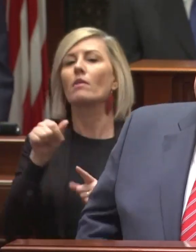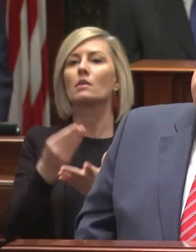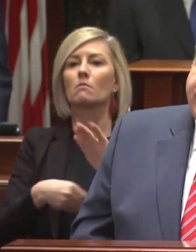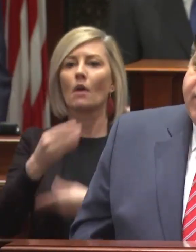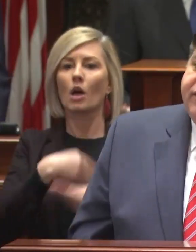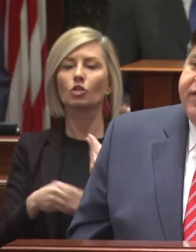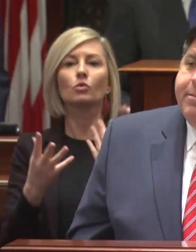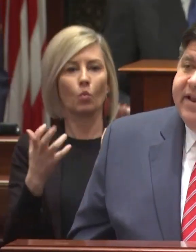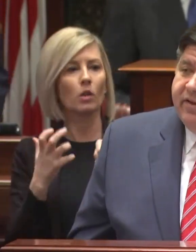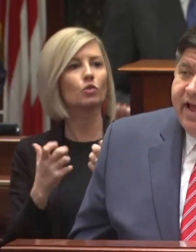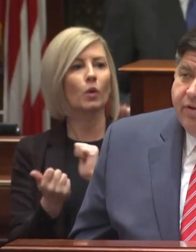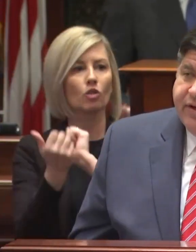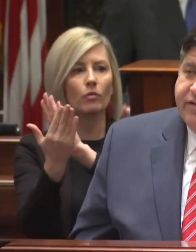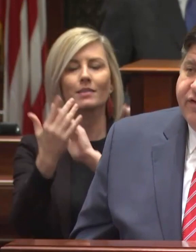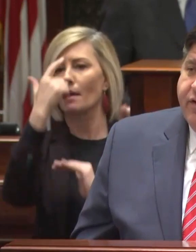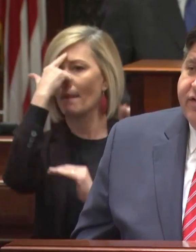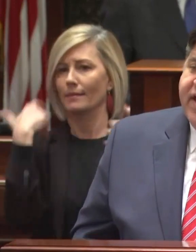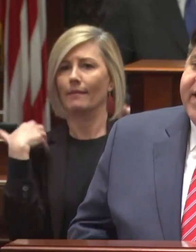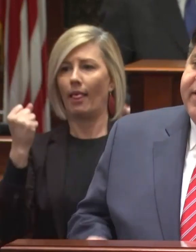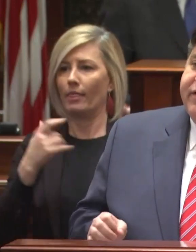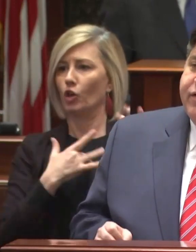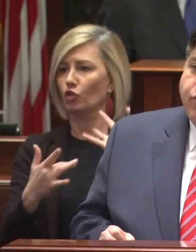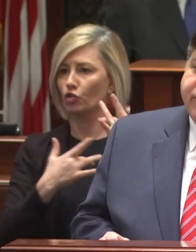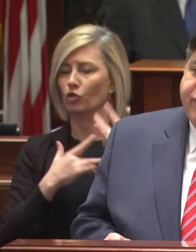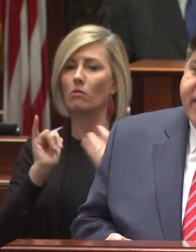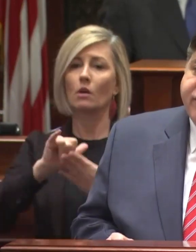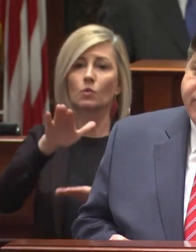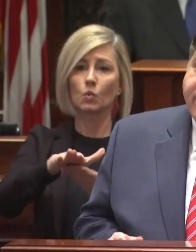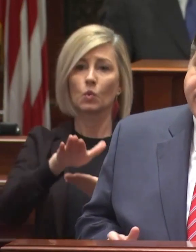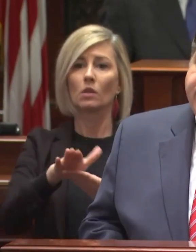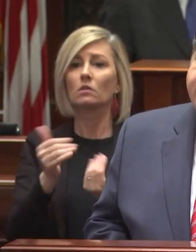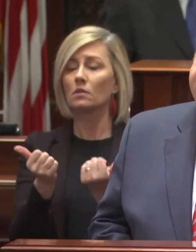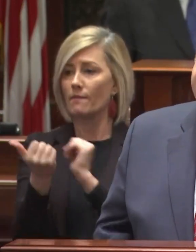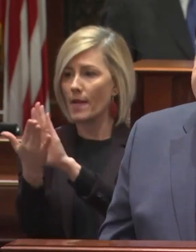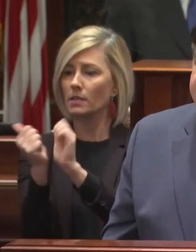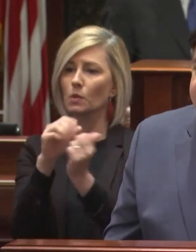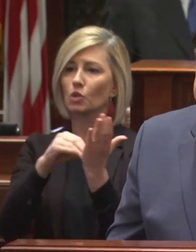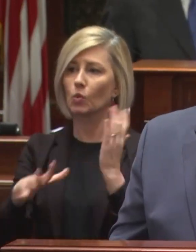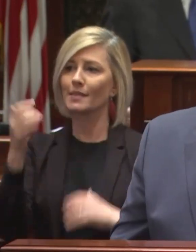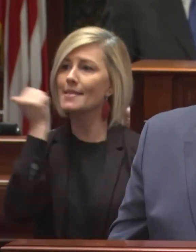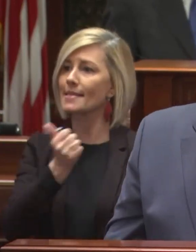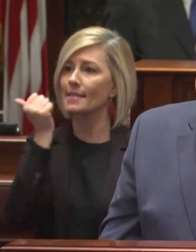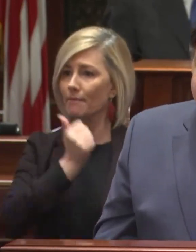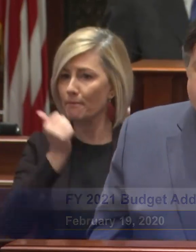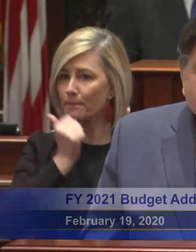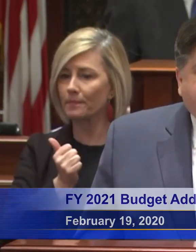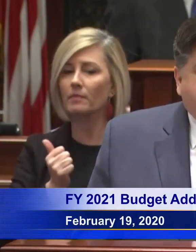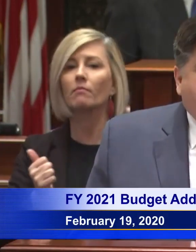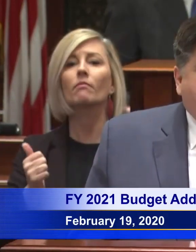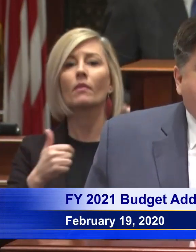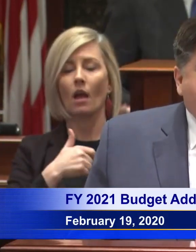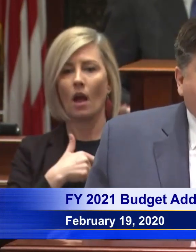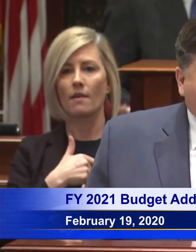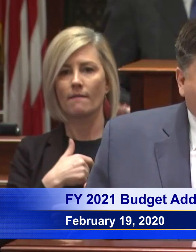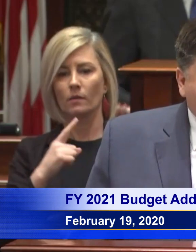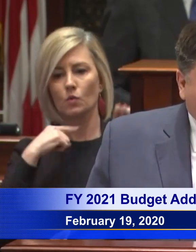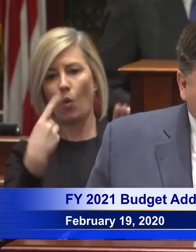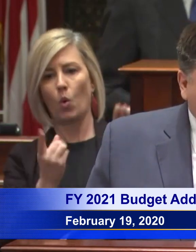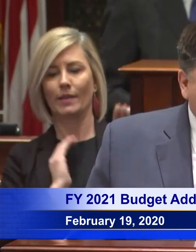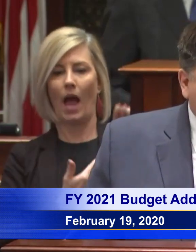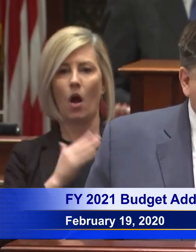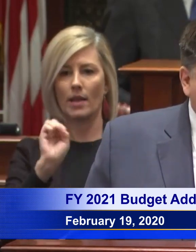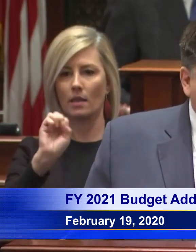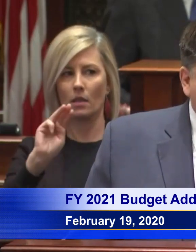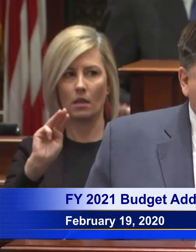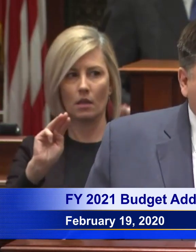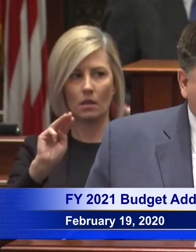budget seeks to address the mental health concerns that schools face with their students every day. I've directed our Emergency